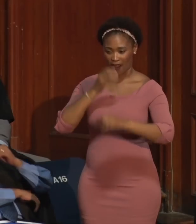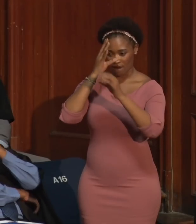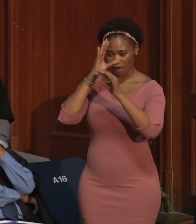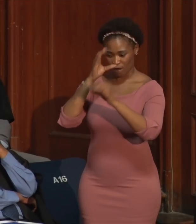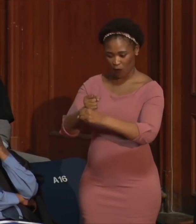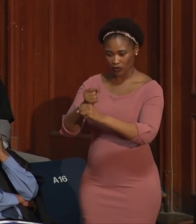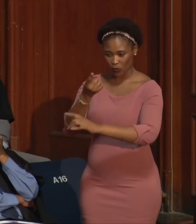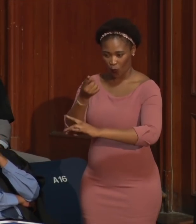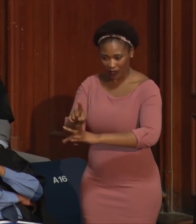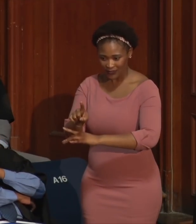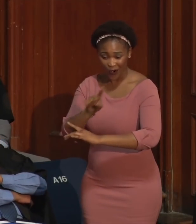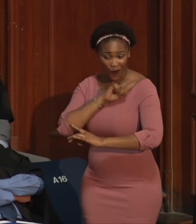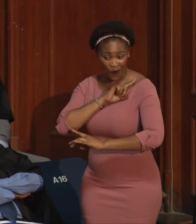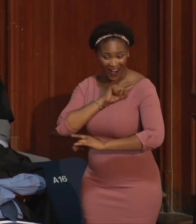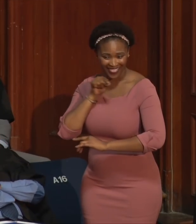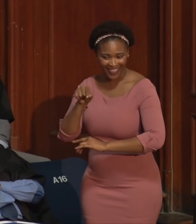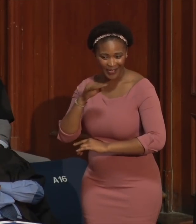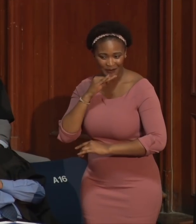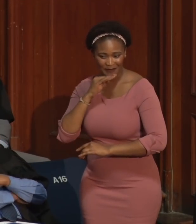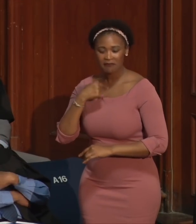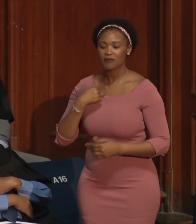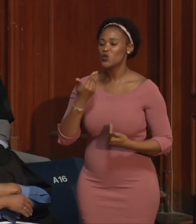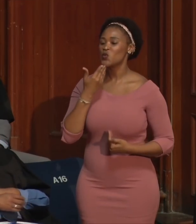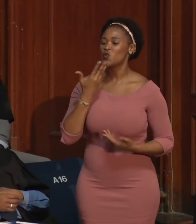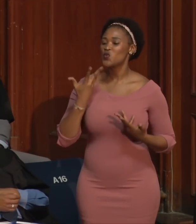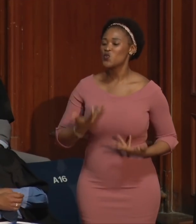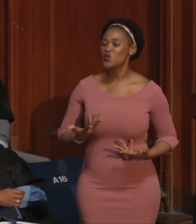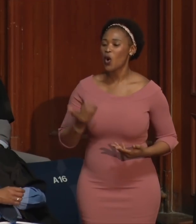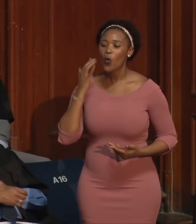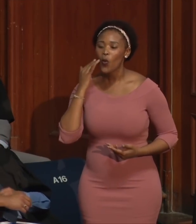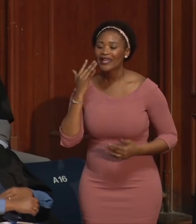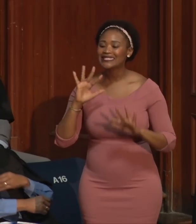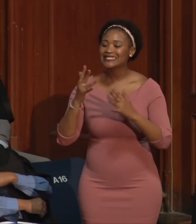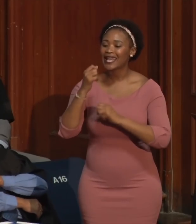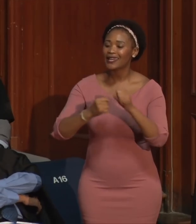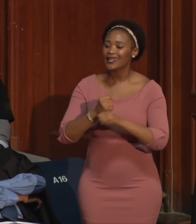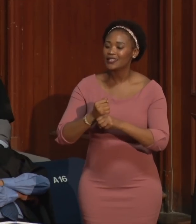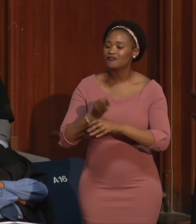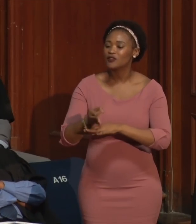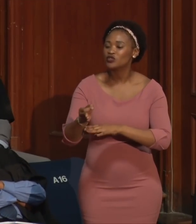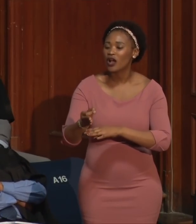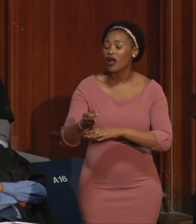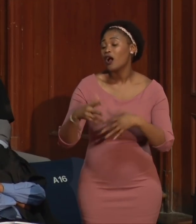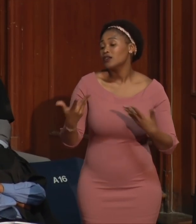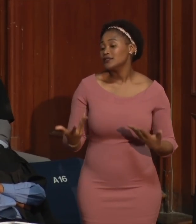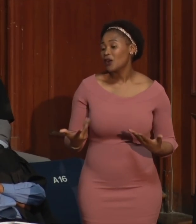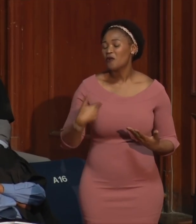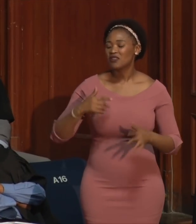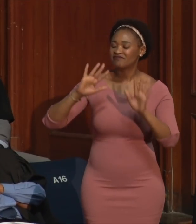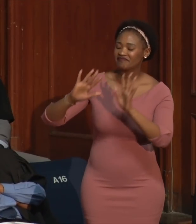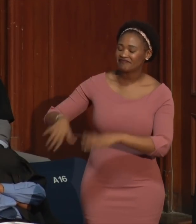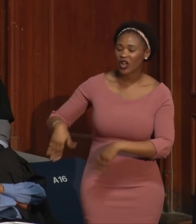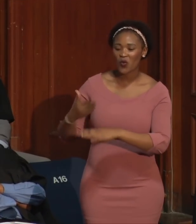to. Because to me, that determined who I would become in the next 10 years. So I gave up the lucrative job